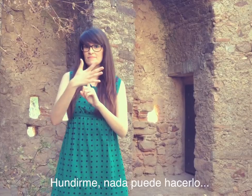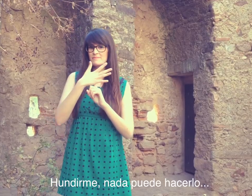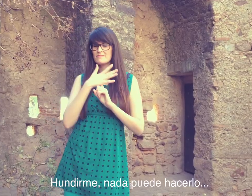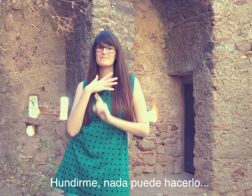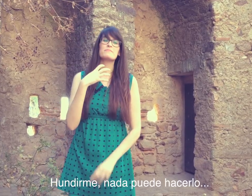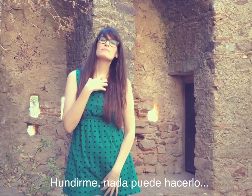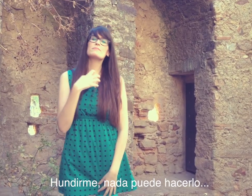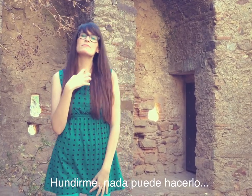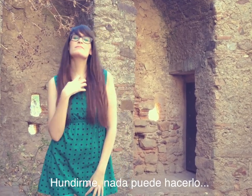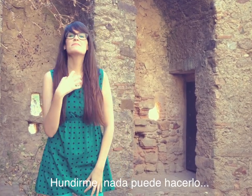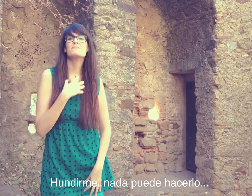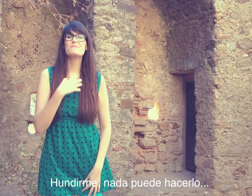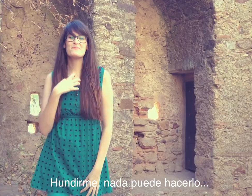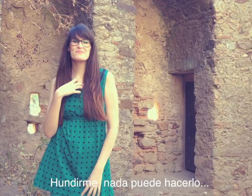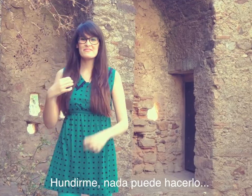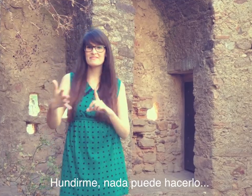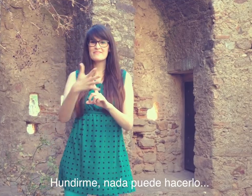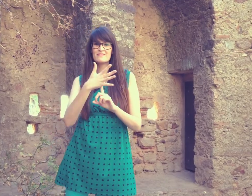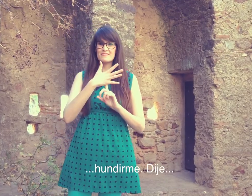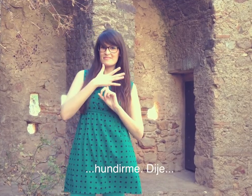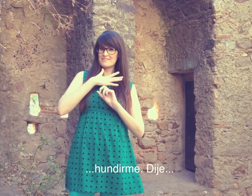down, can't run Bring me down,